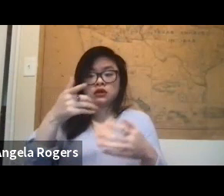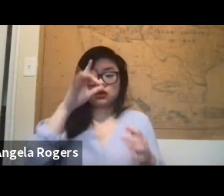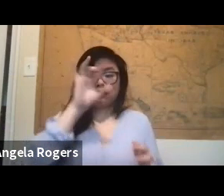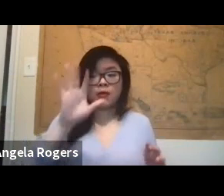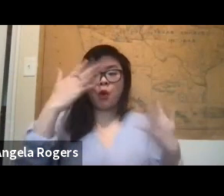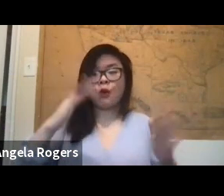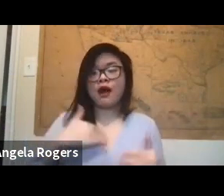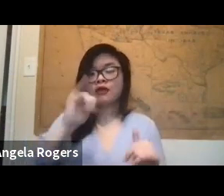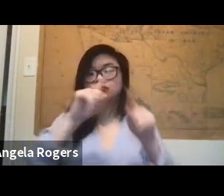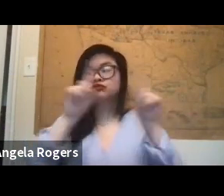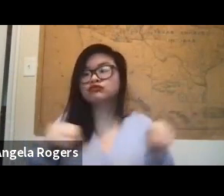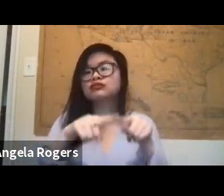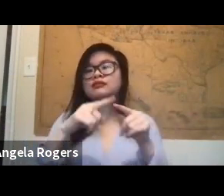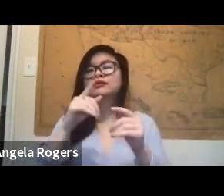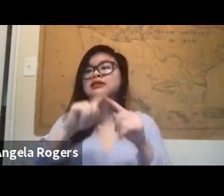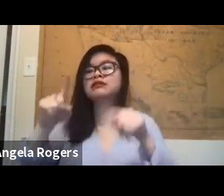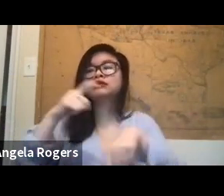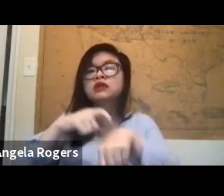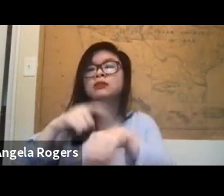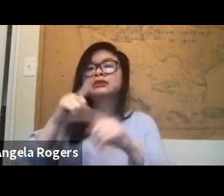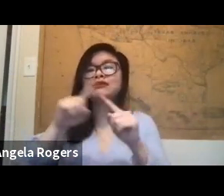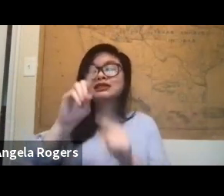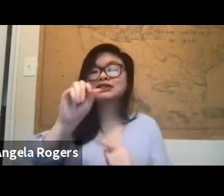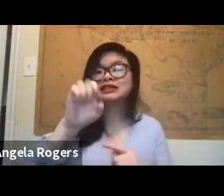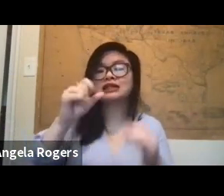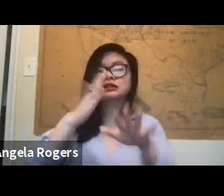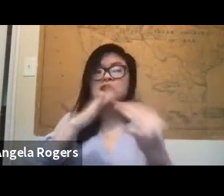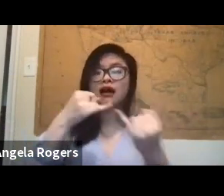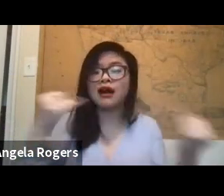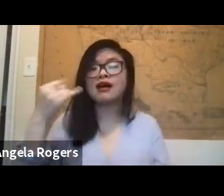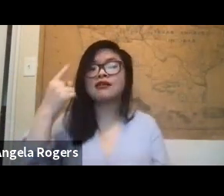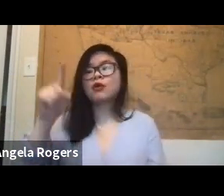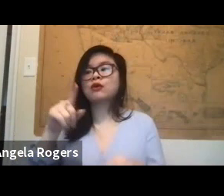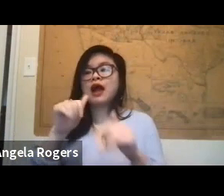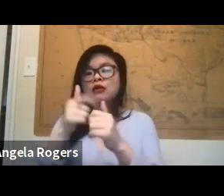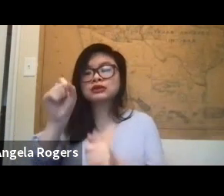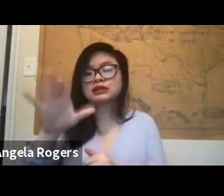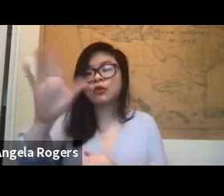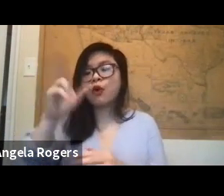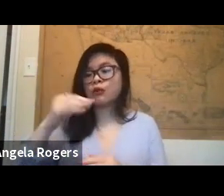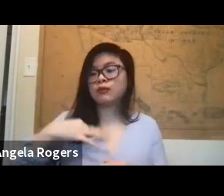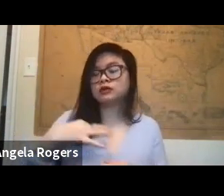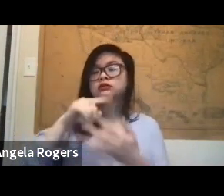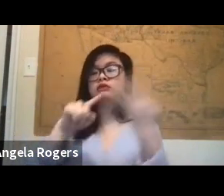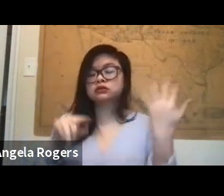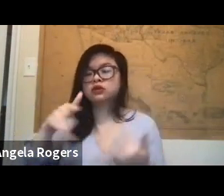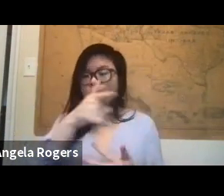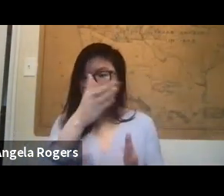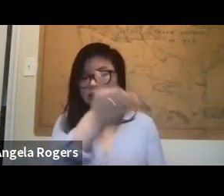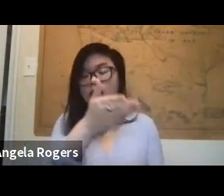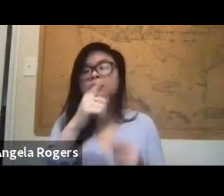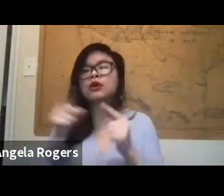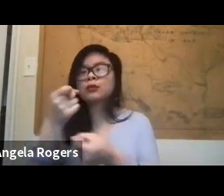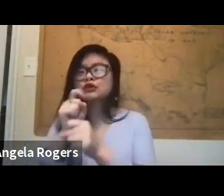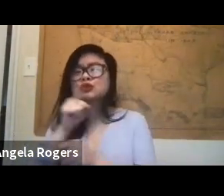Time management is so important because Fulbright has, you know, their dates and deadlines listed.